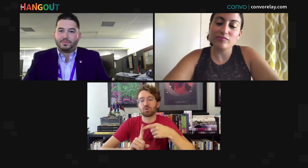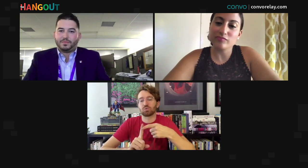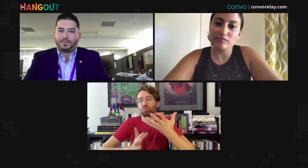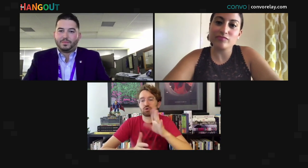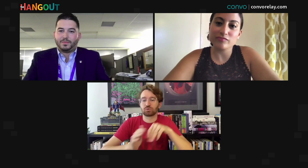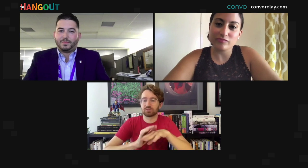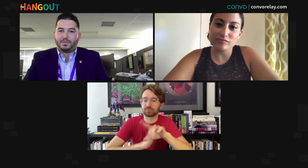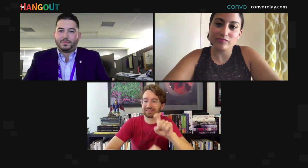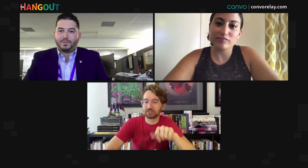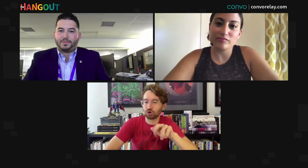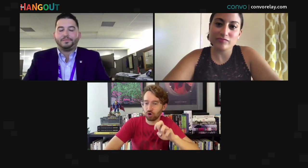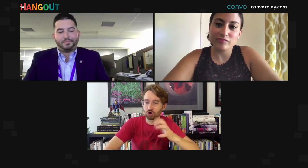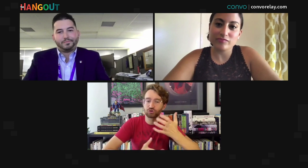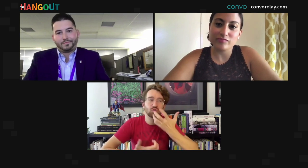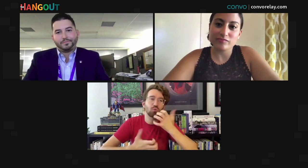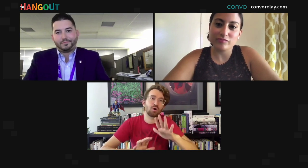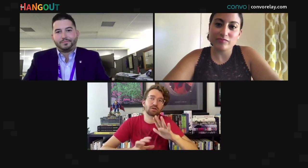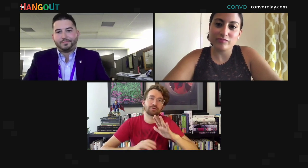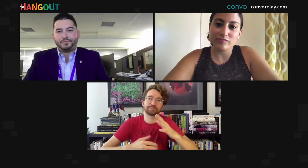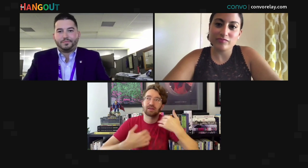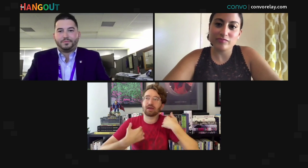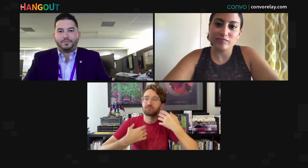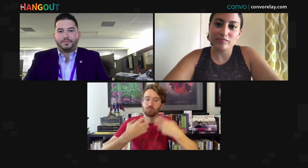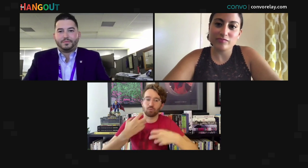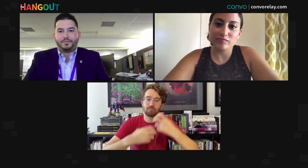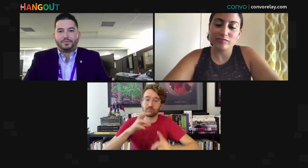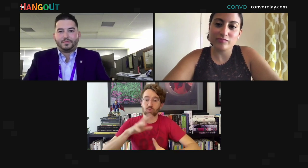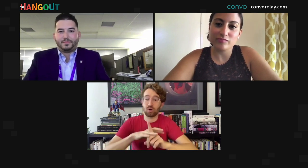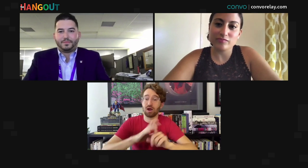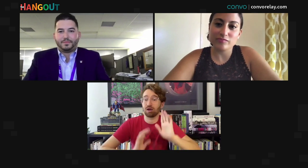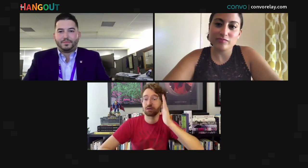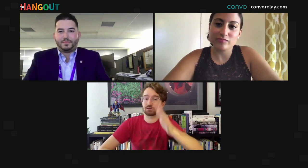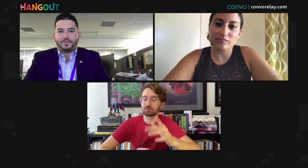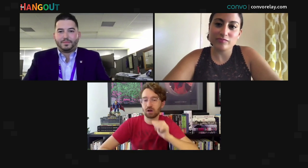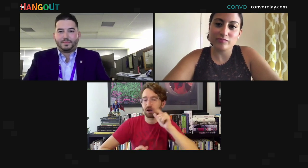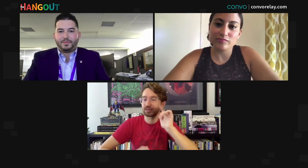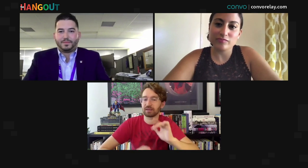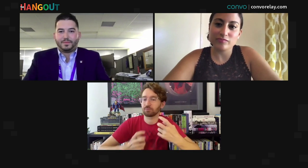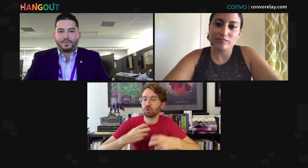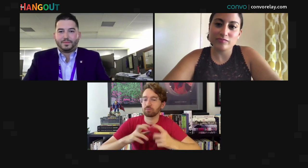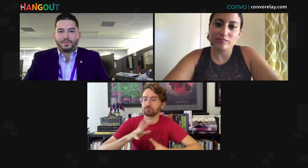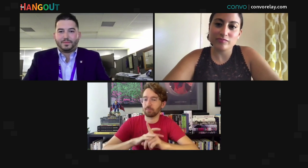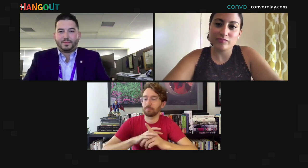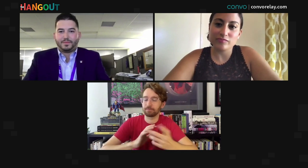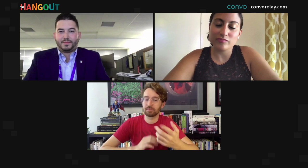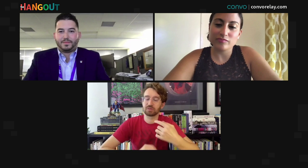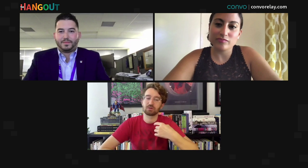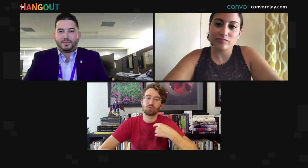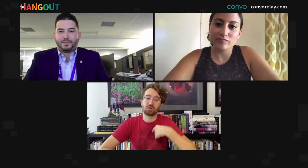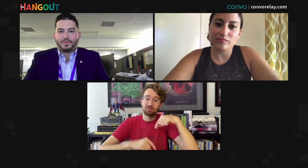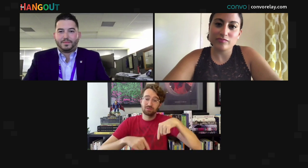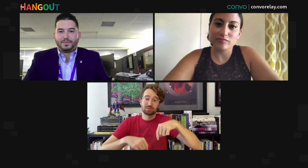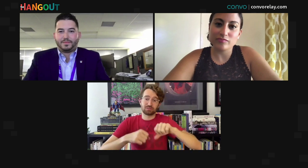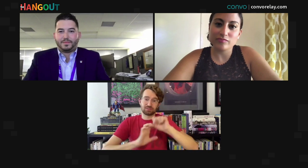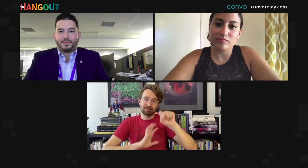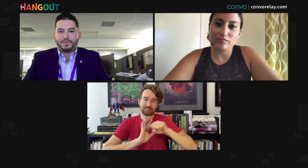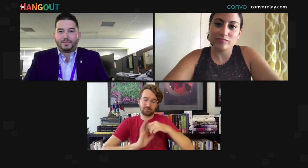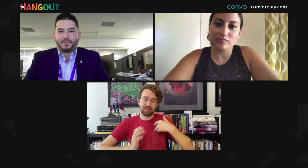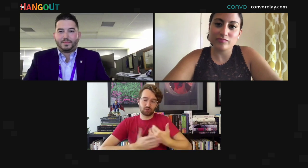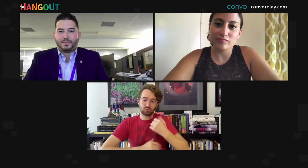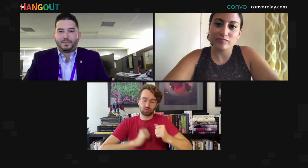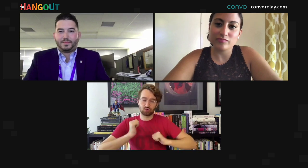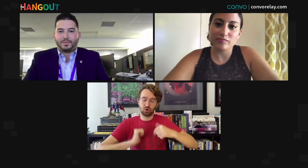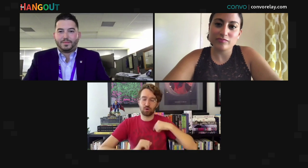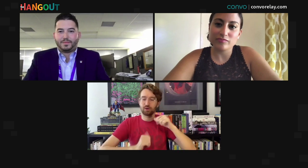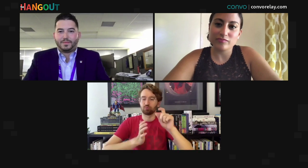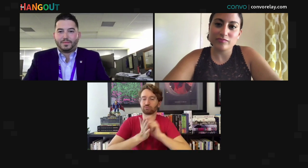that it's important to be upfront about what your accessibility needs are because you don't want those issues to come up in the long term or in the